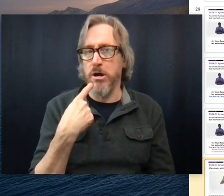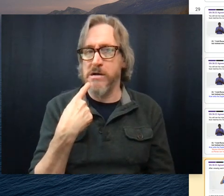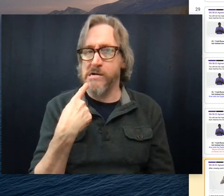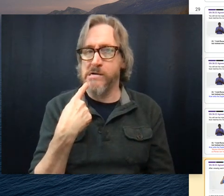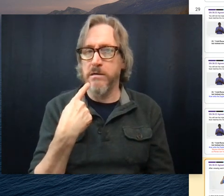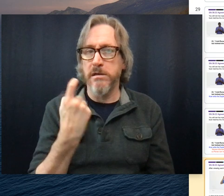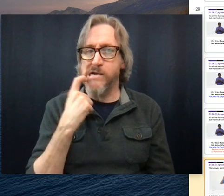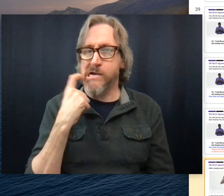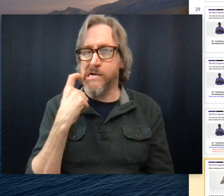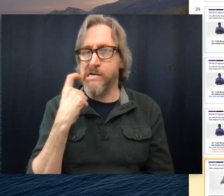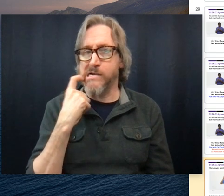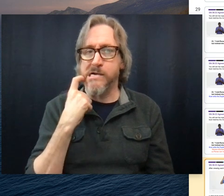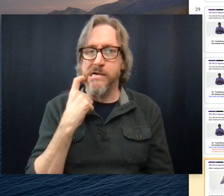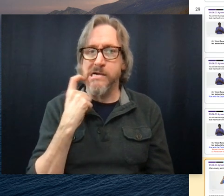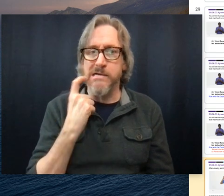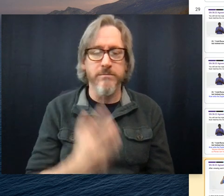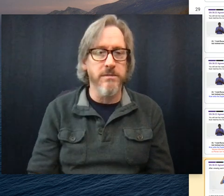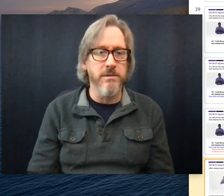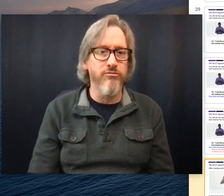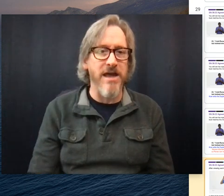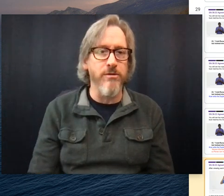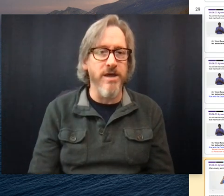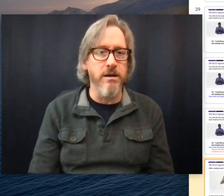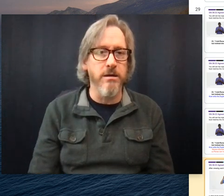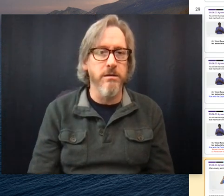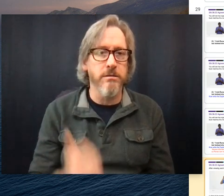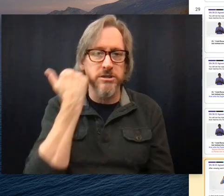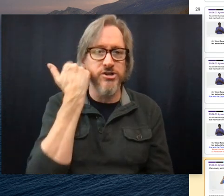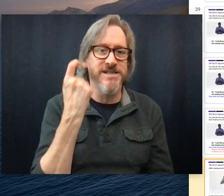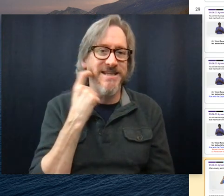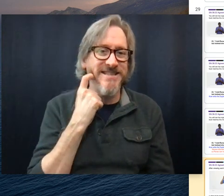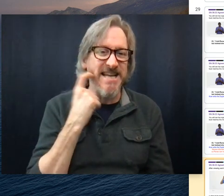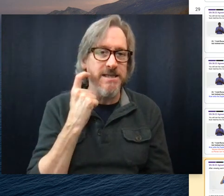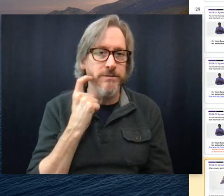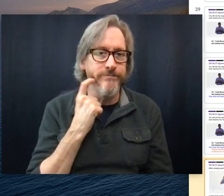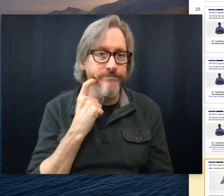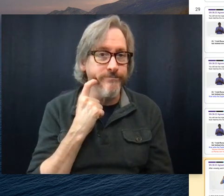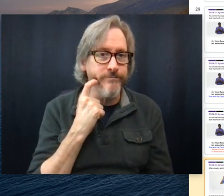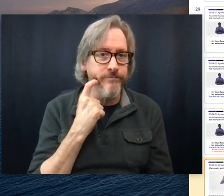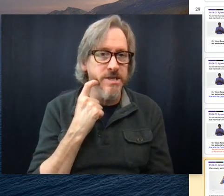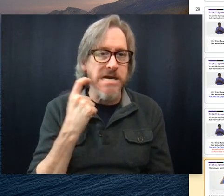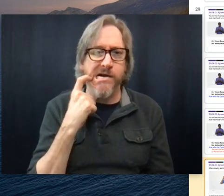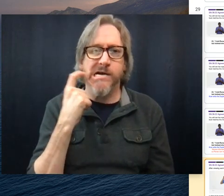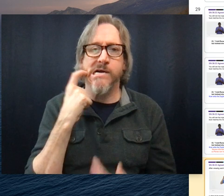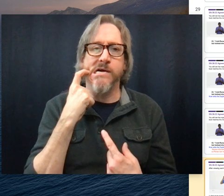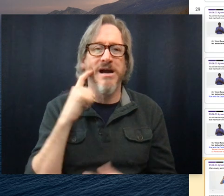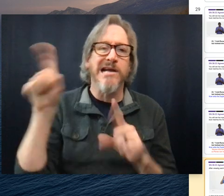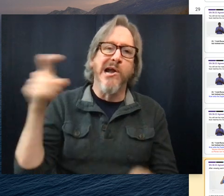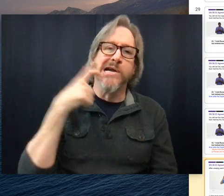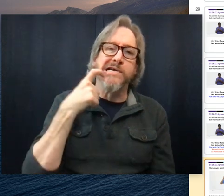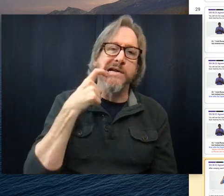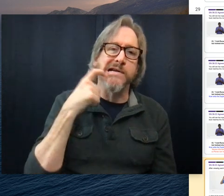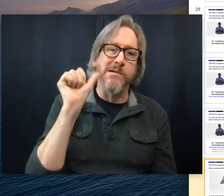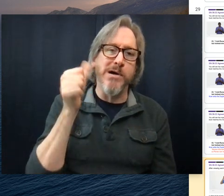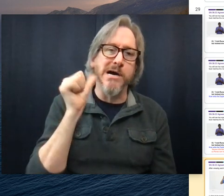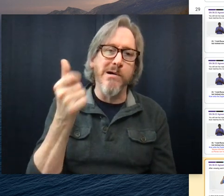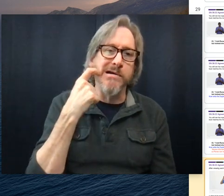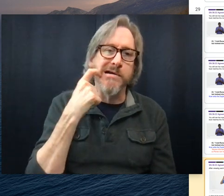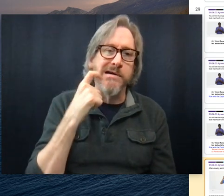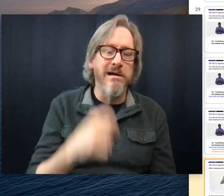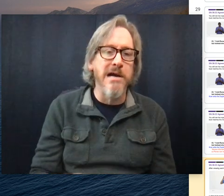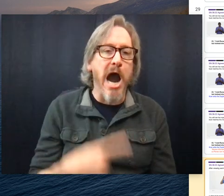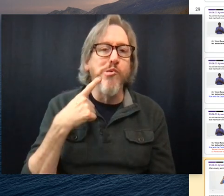jaw dentist rather than just dentist. Uh, Come